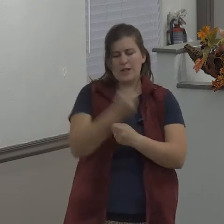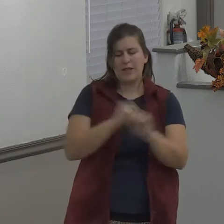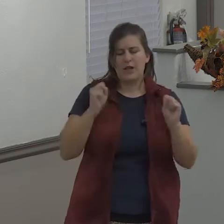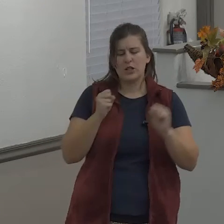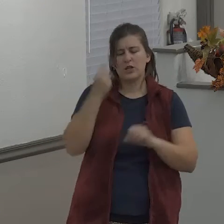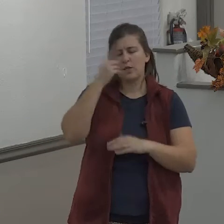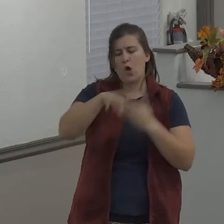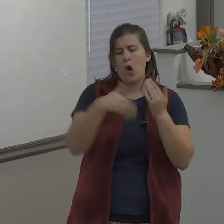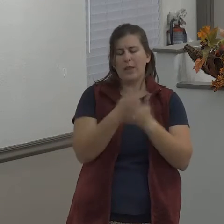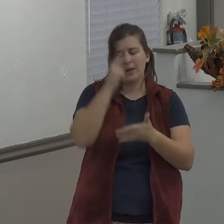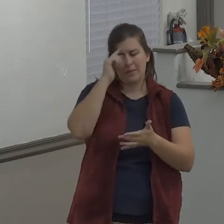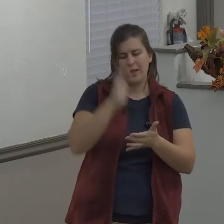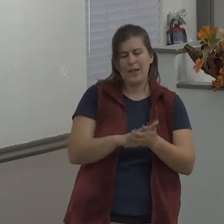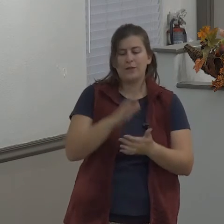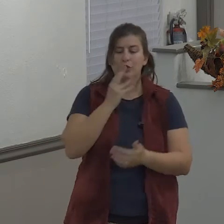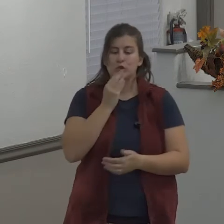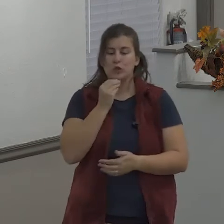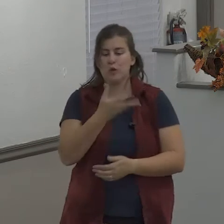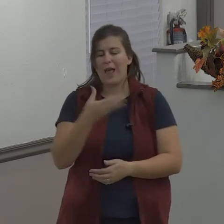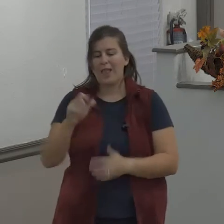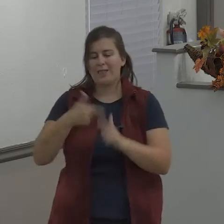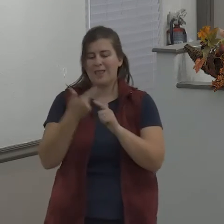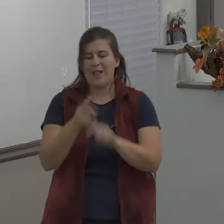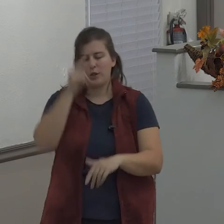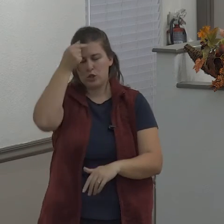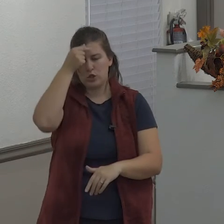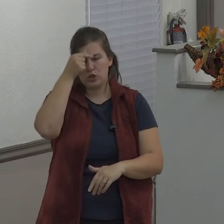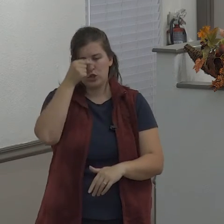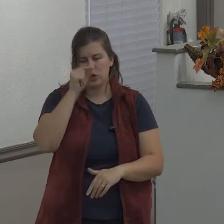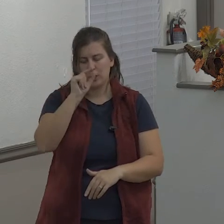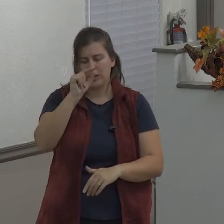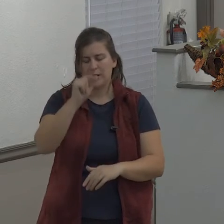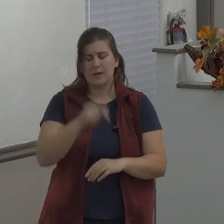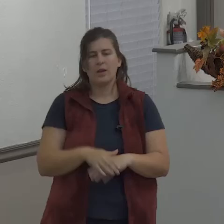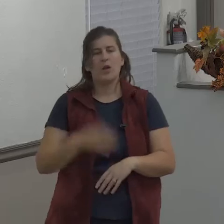Jew first, and also to the Greek." We need to stand up.